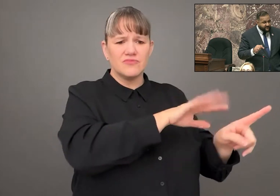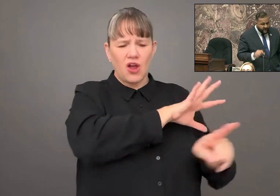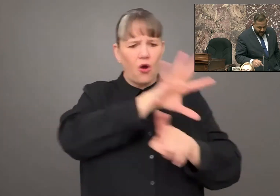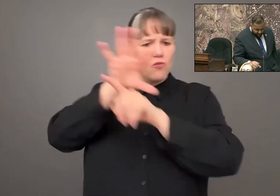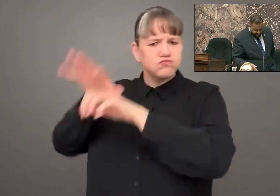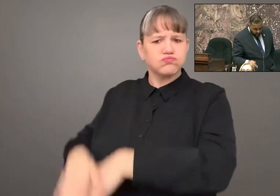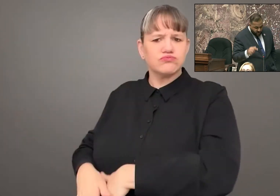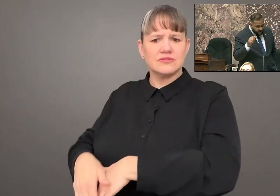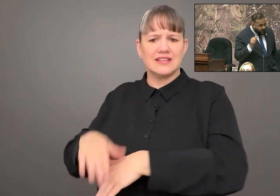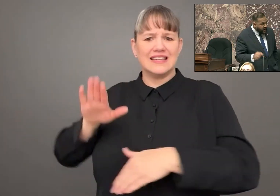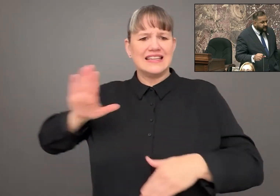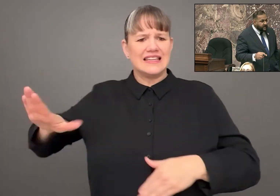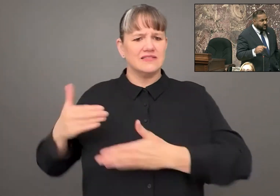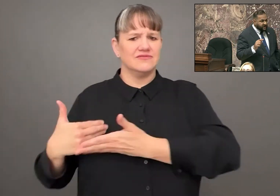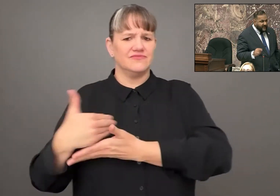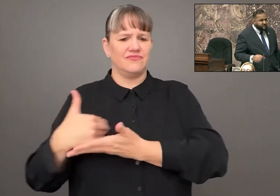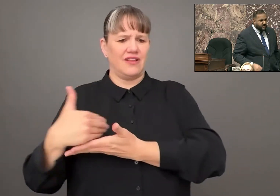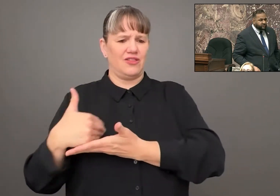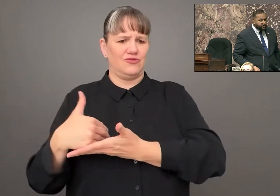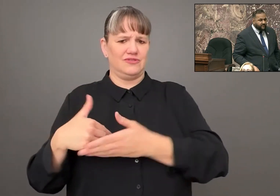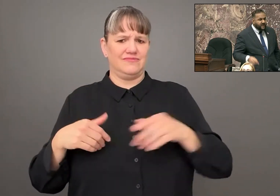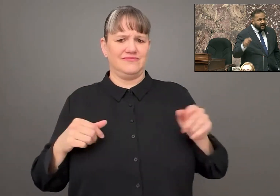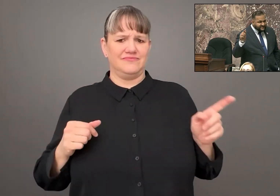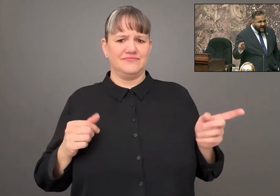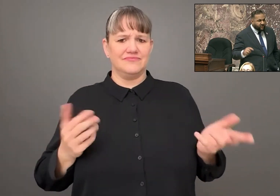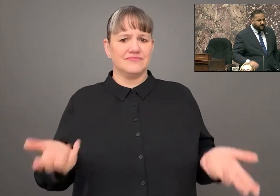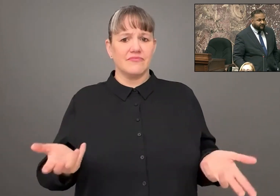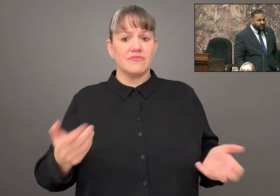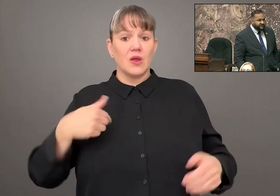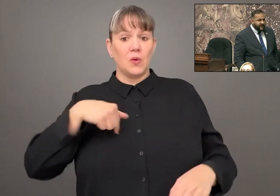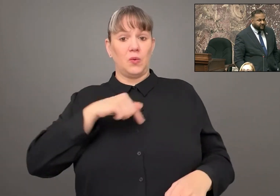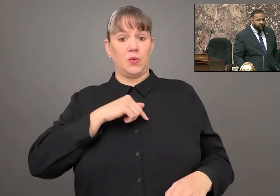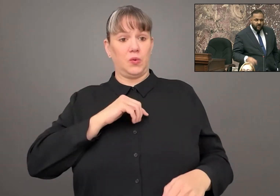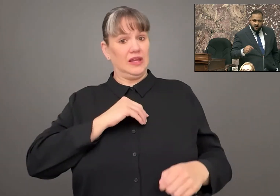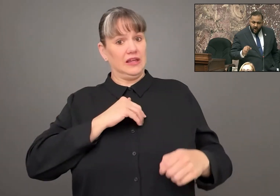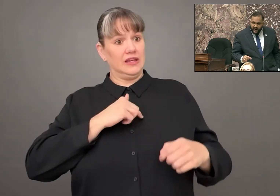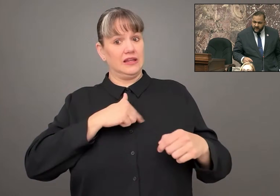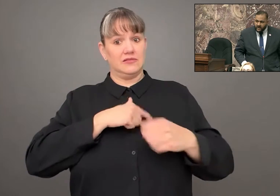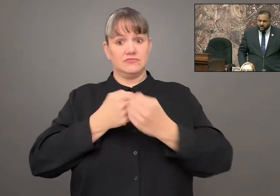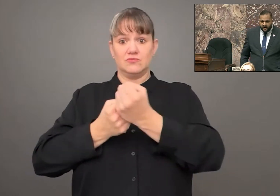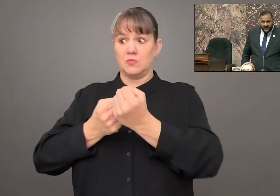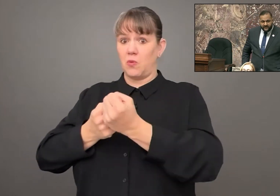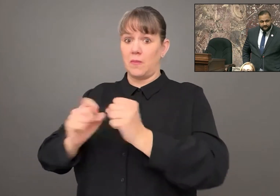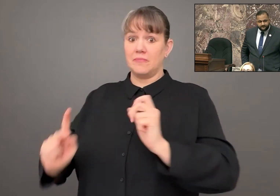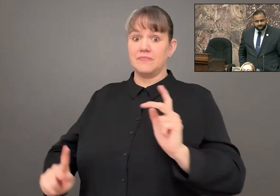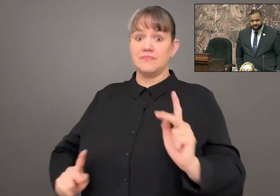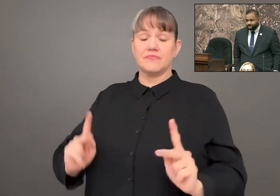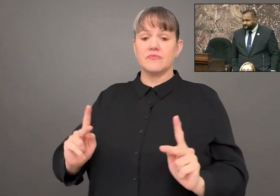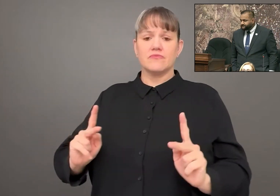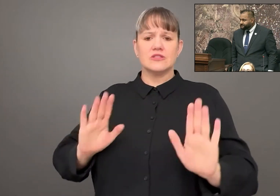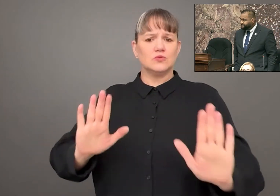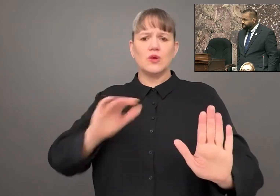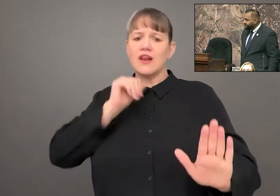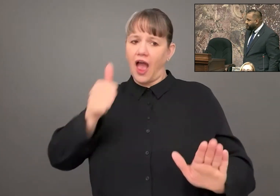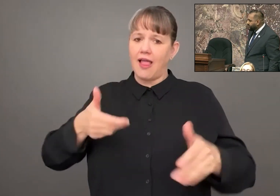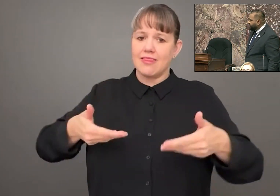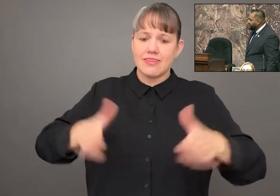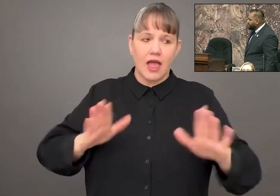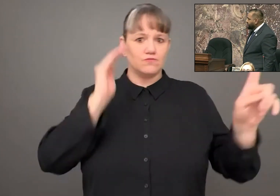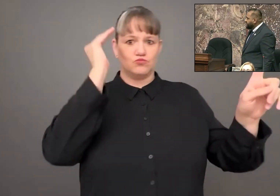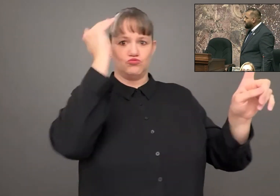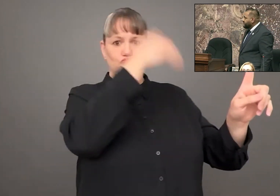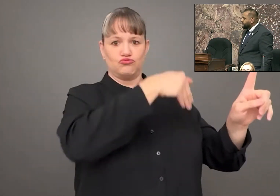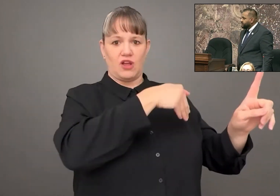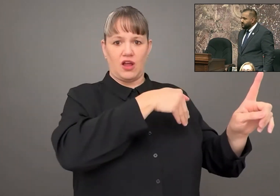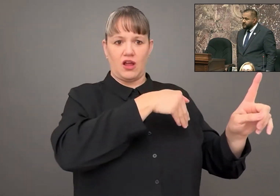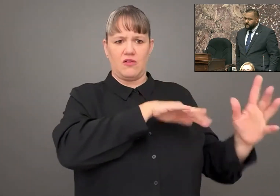up, as we have been. We are not going to let Donald Trump attack our forest sector. We are not going to let... Every time you